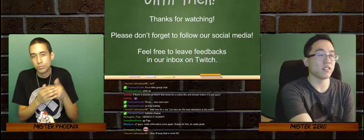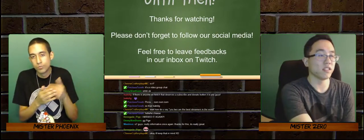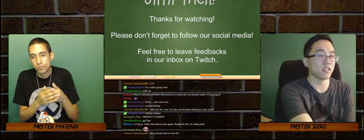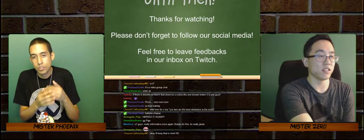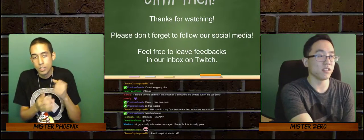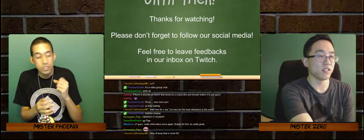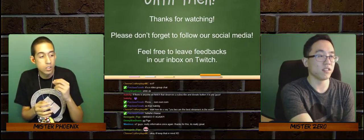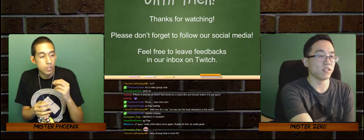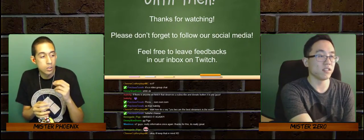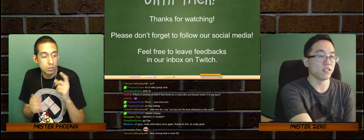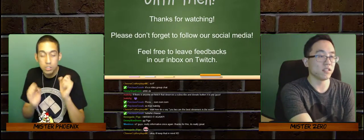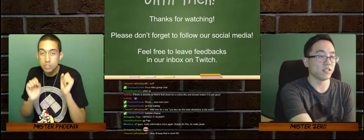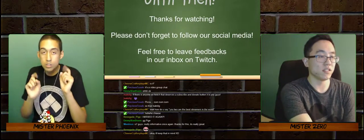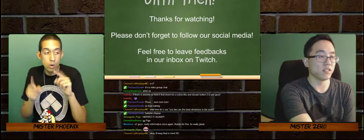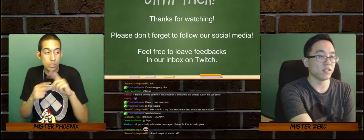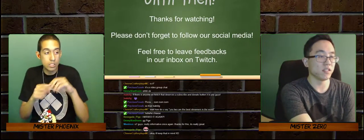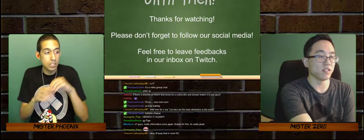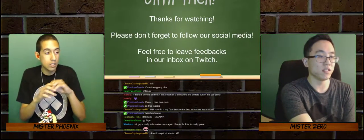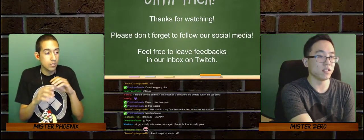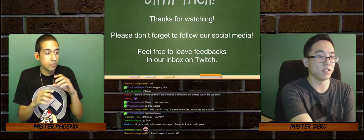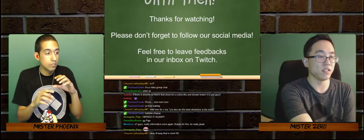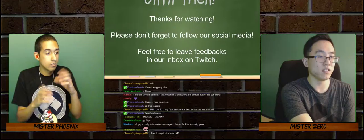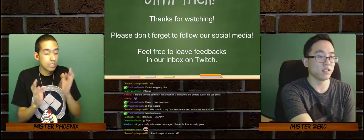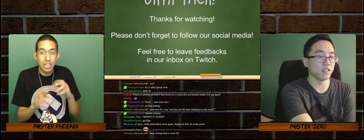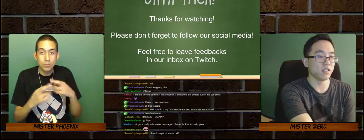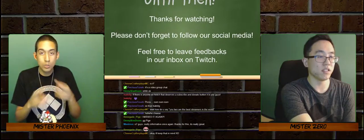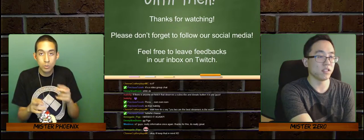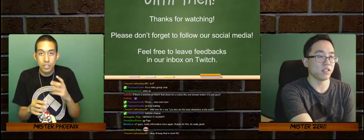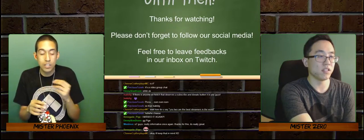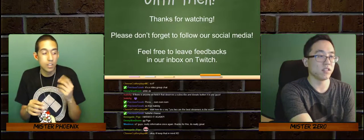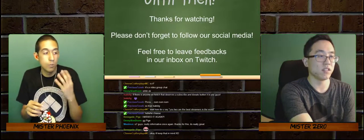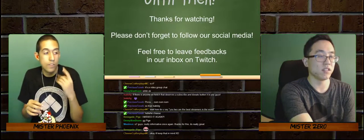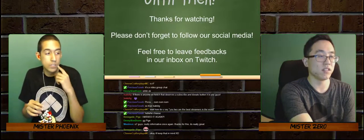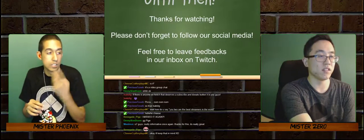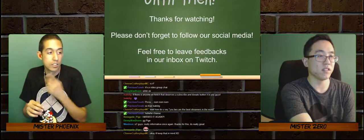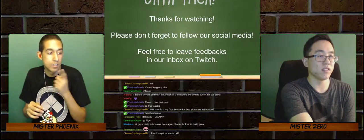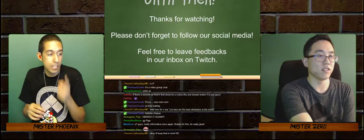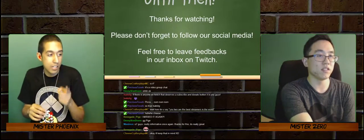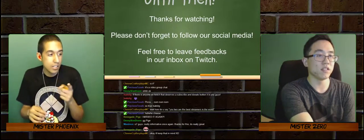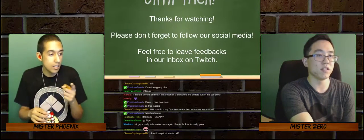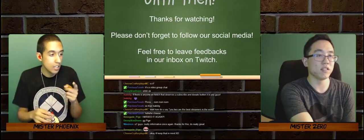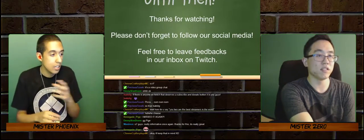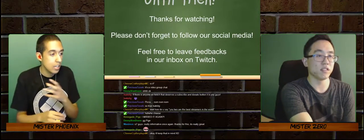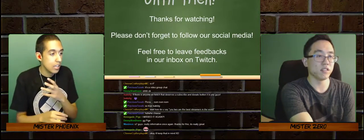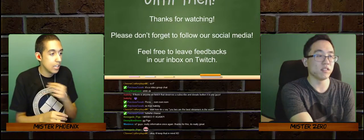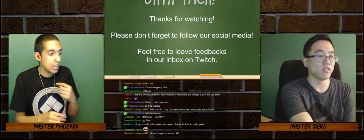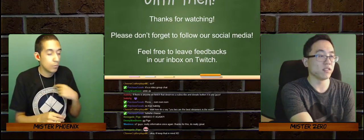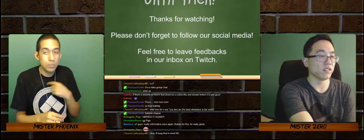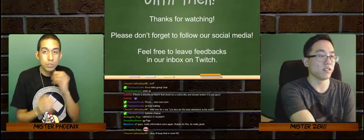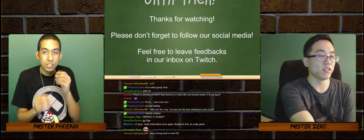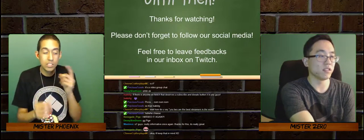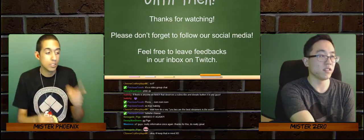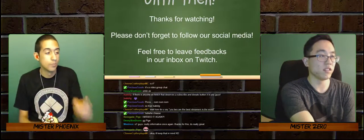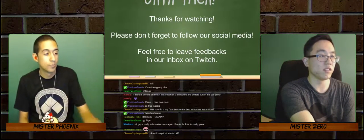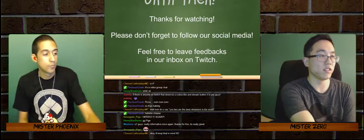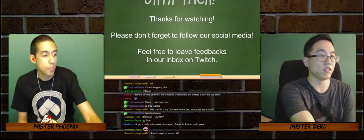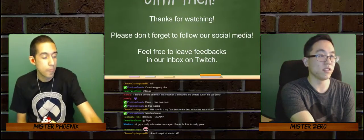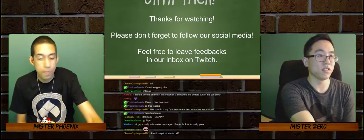closer. So you can go in the chat room and wait for us there, and we will teach